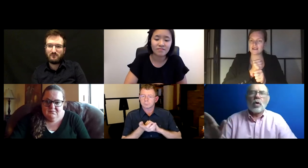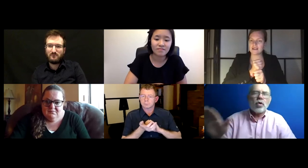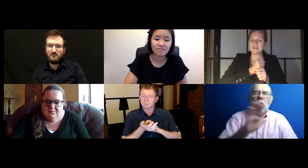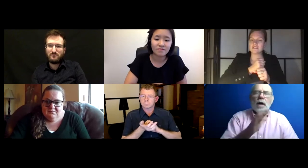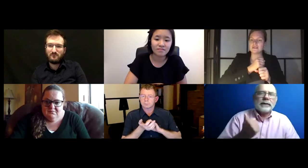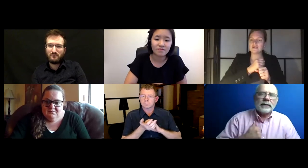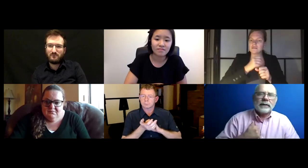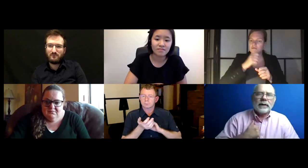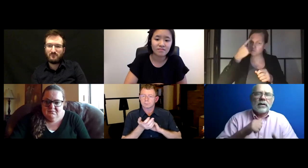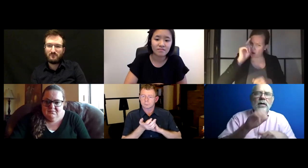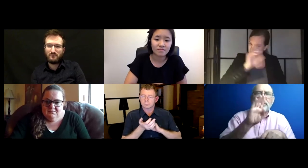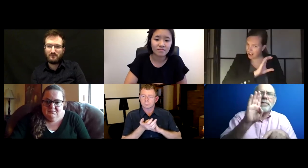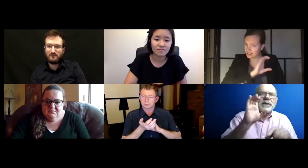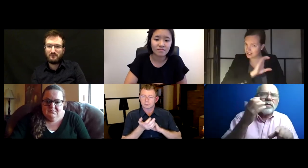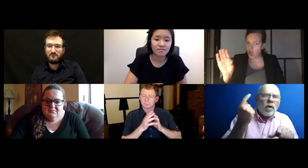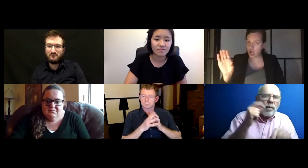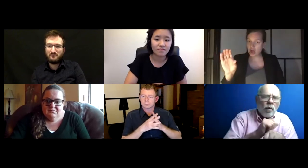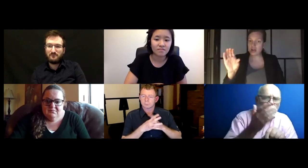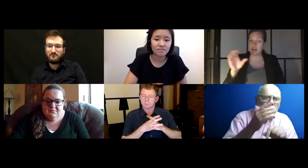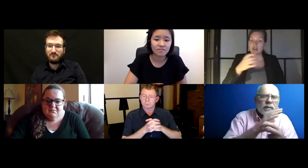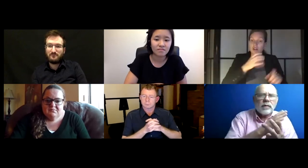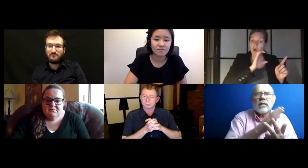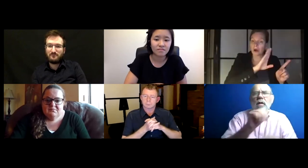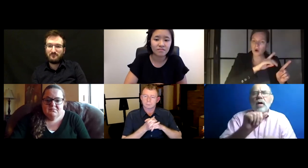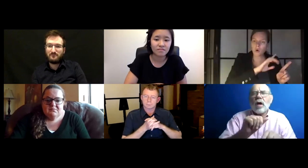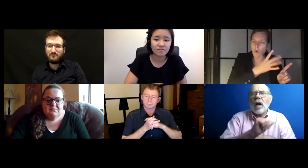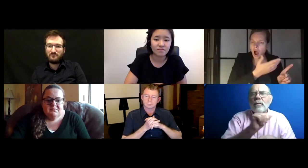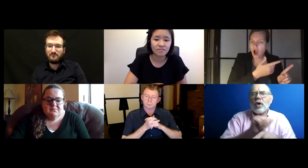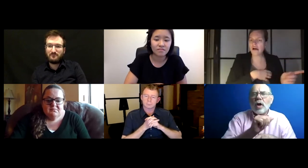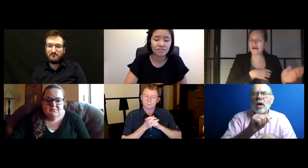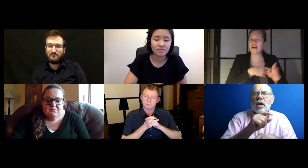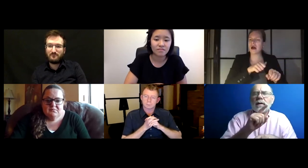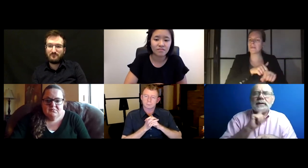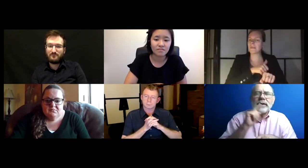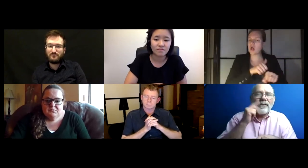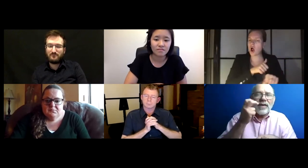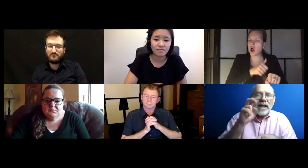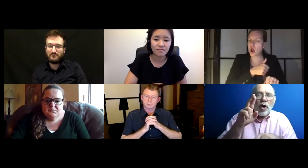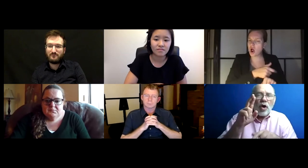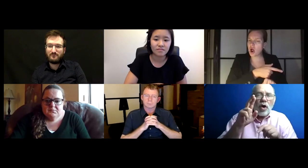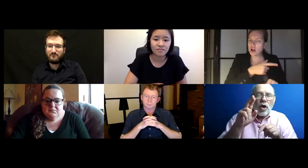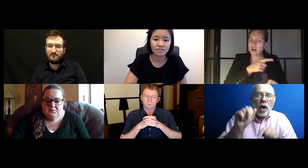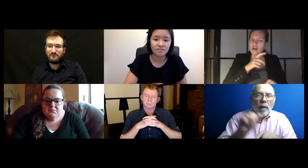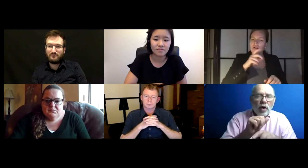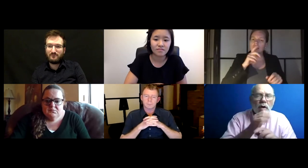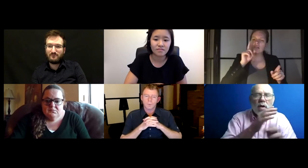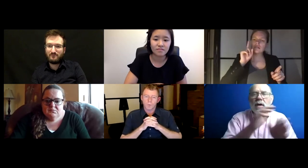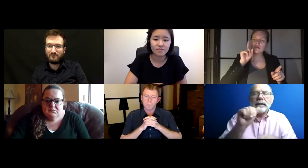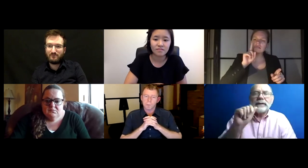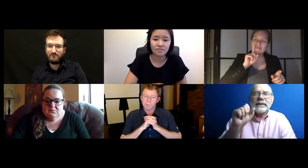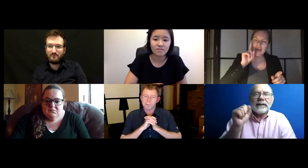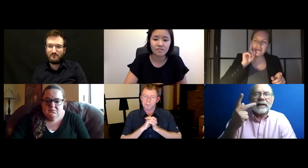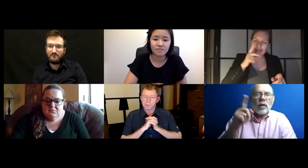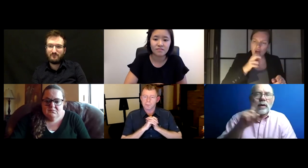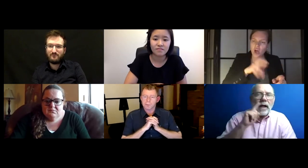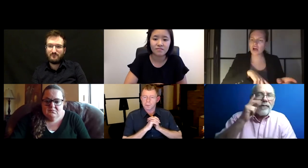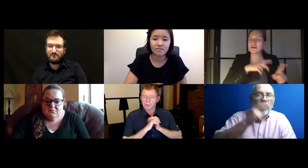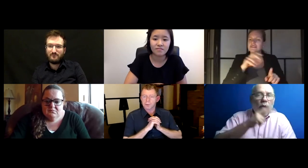they have a list of Canadian-based employment services, right? Whether in Alberta, it's deaf and hard